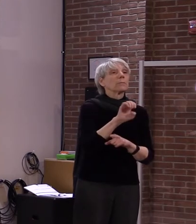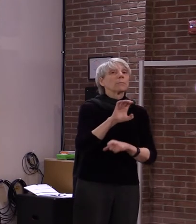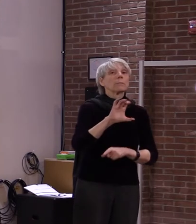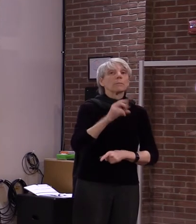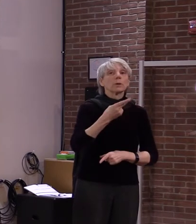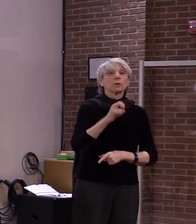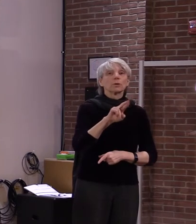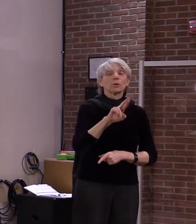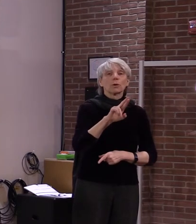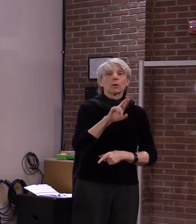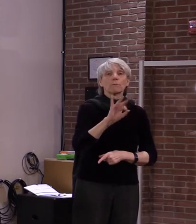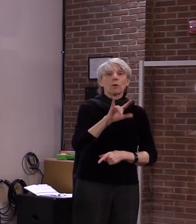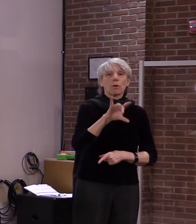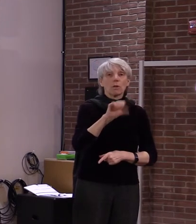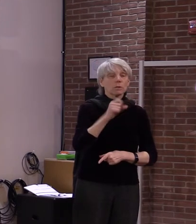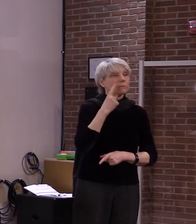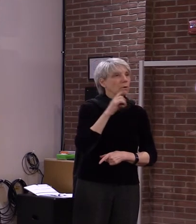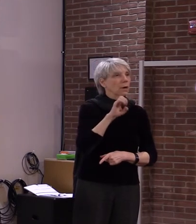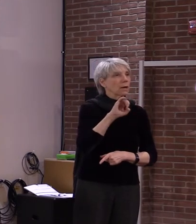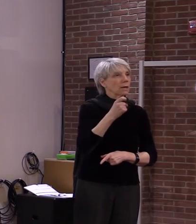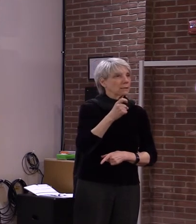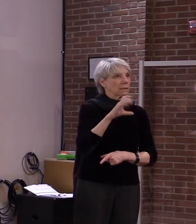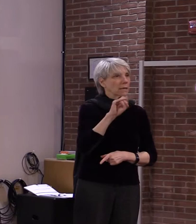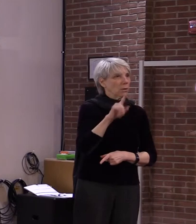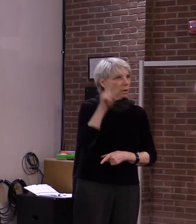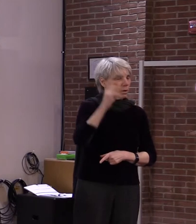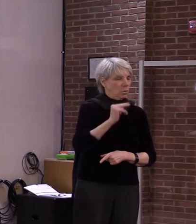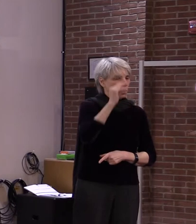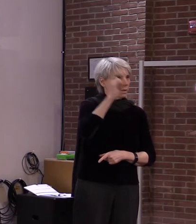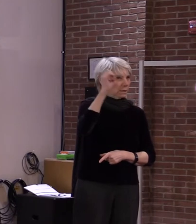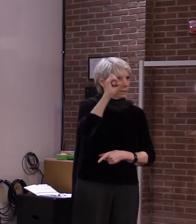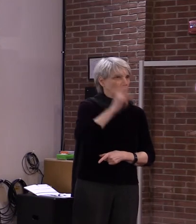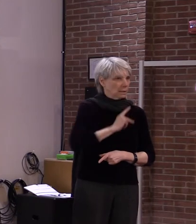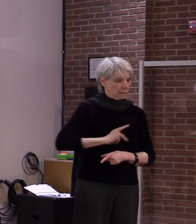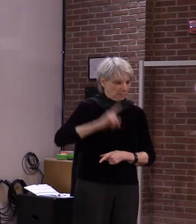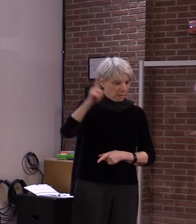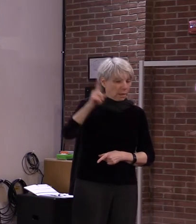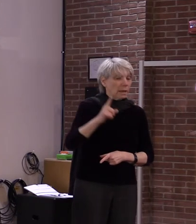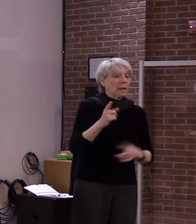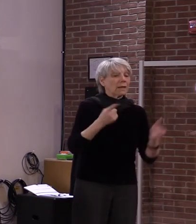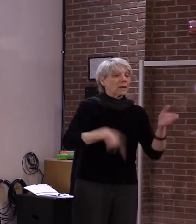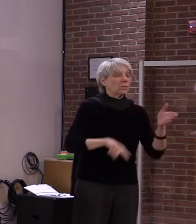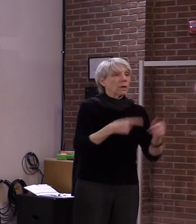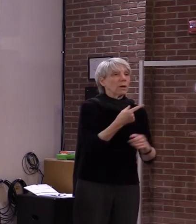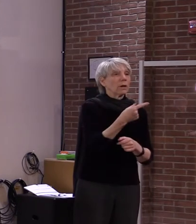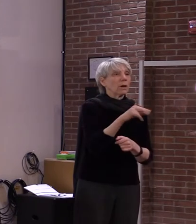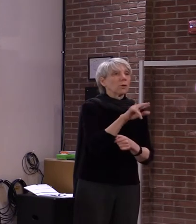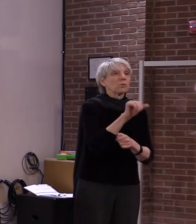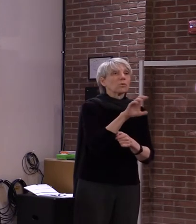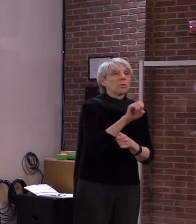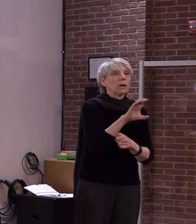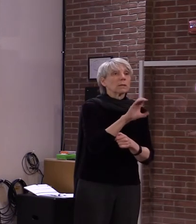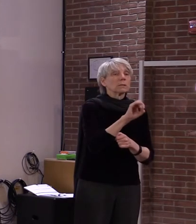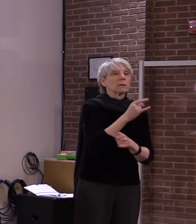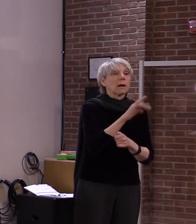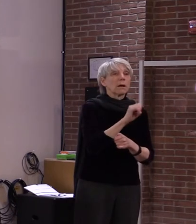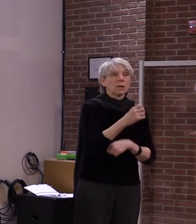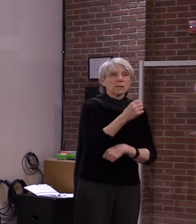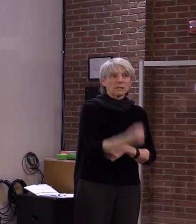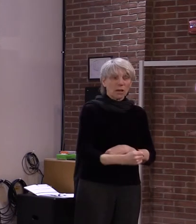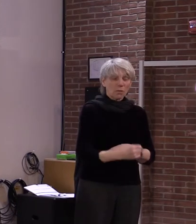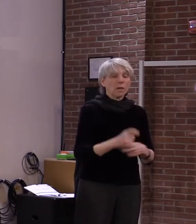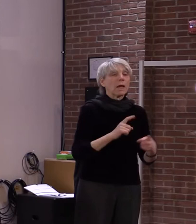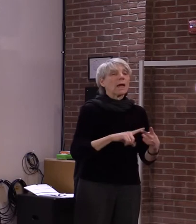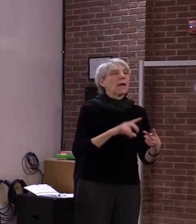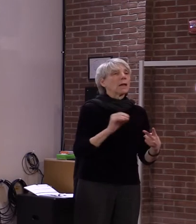serve essex county next week we plan to open a clinic at grace cottage hospital in windham county and northwestern